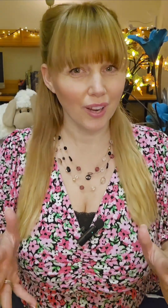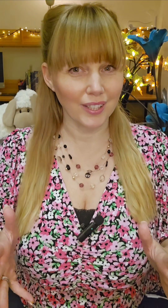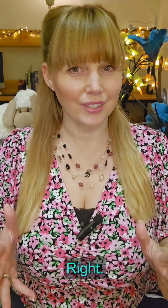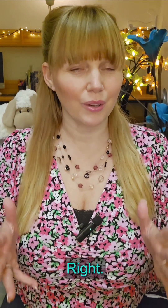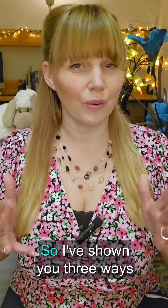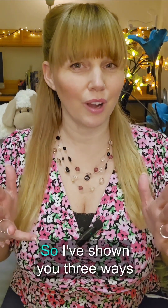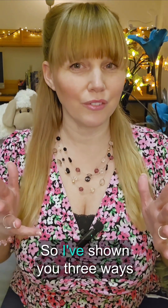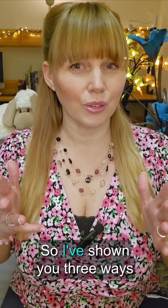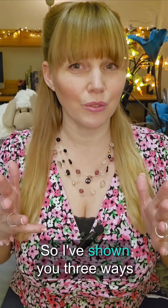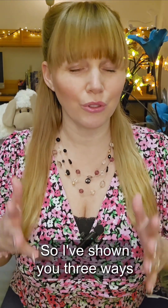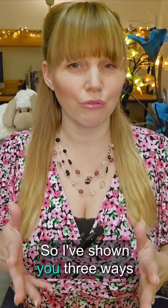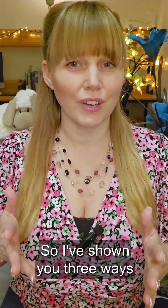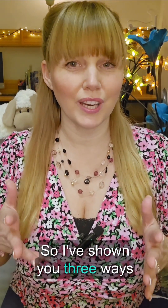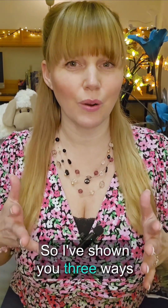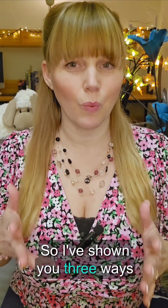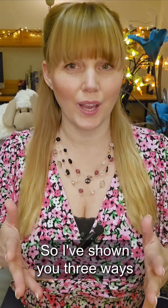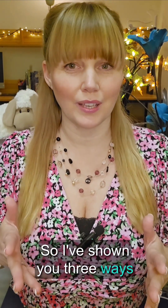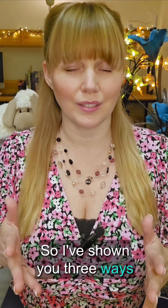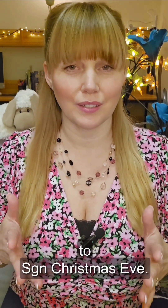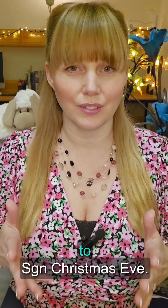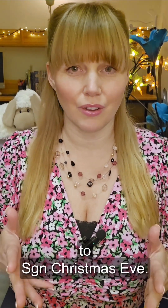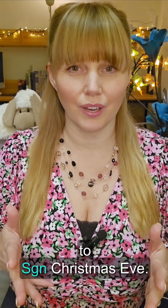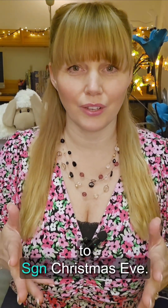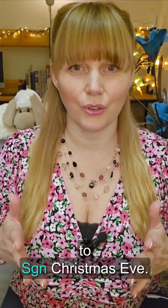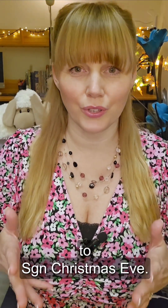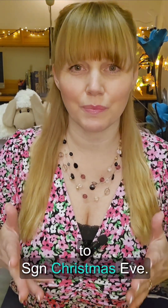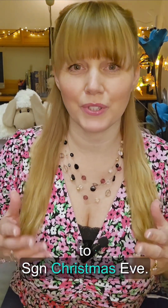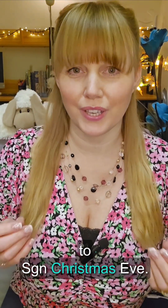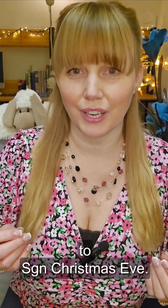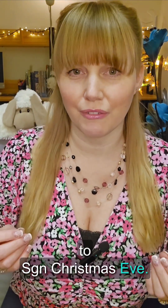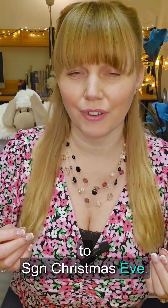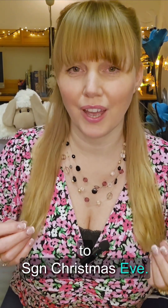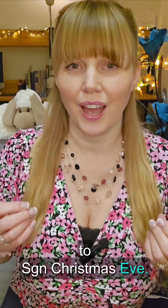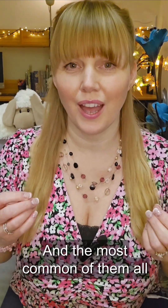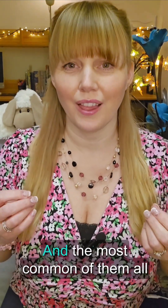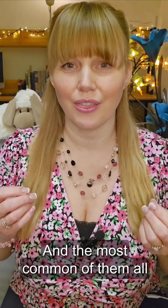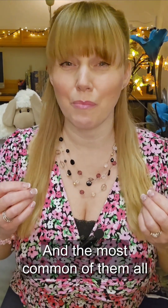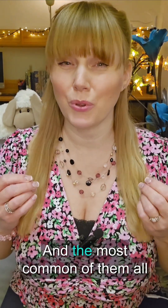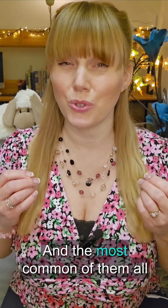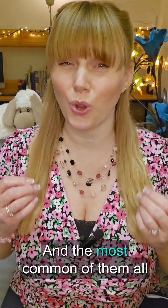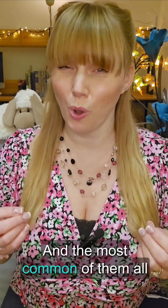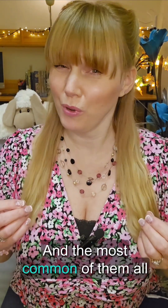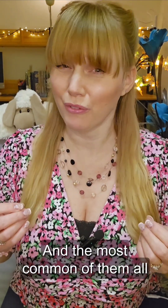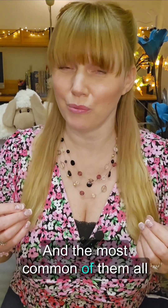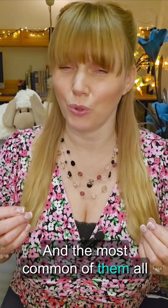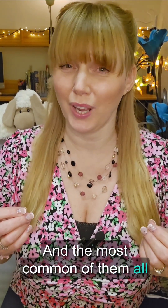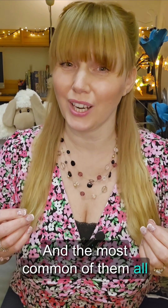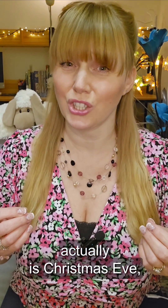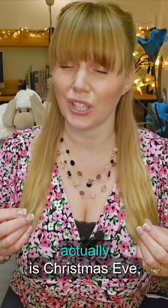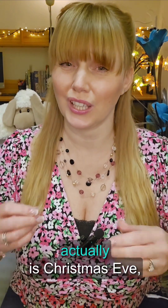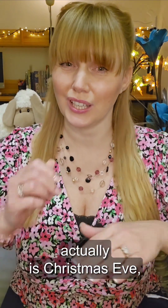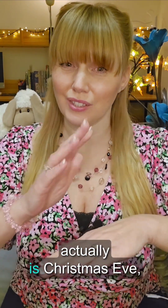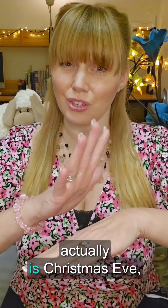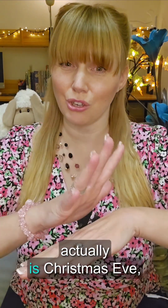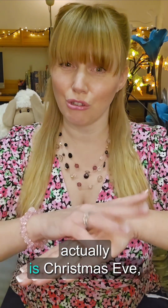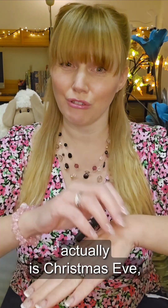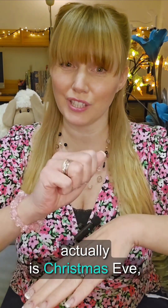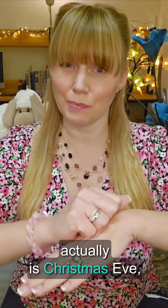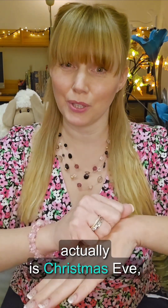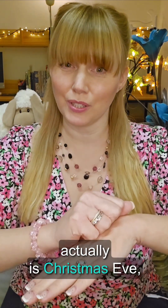Right, so I've shown you 3 ways to sign Christmas Eve, and the most common of them all actually is